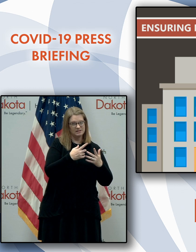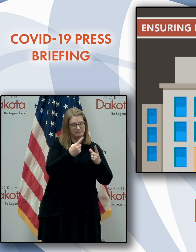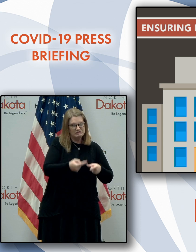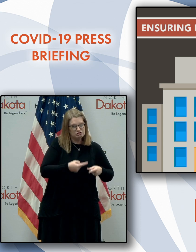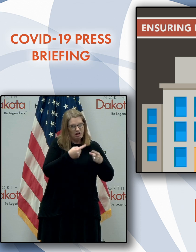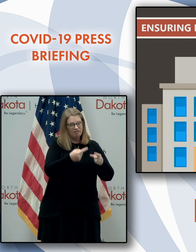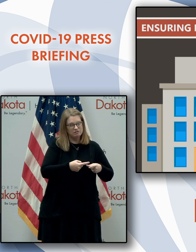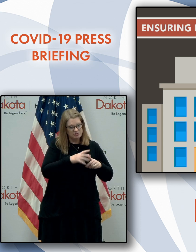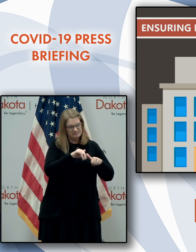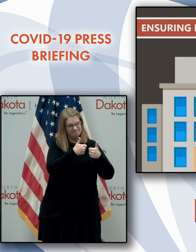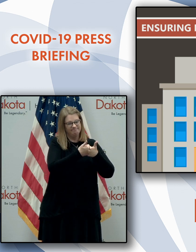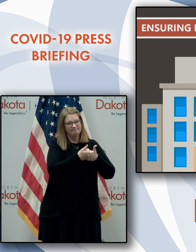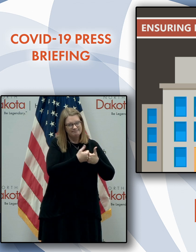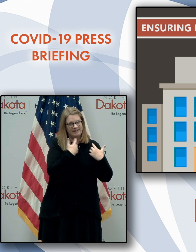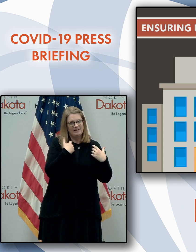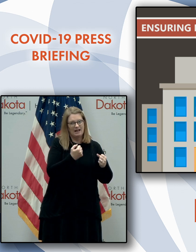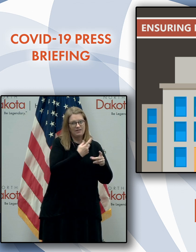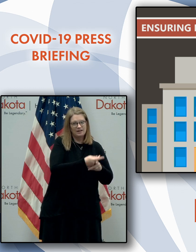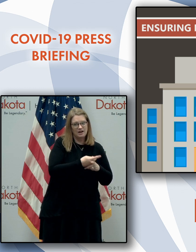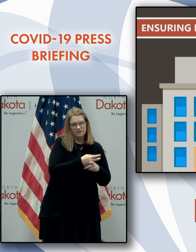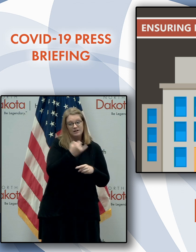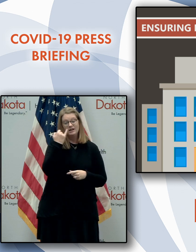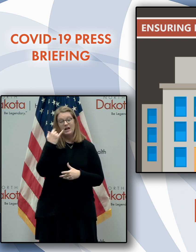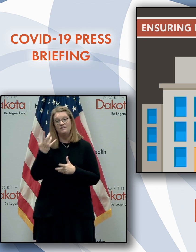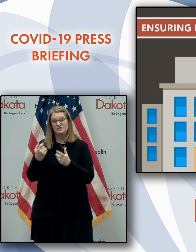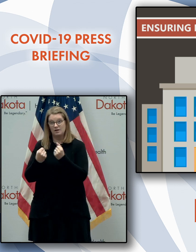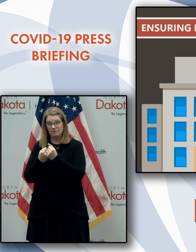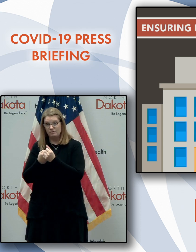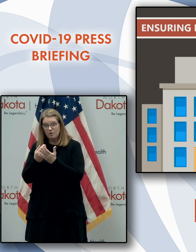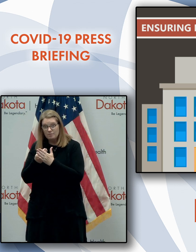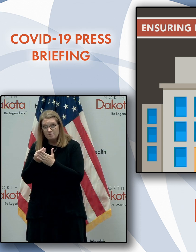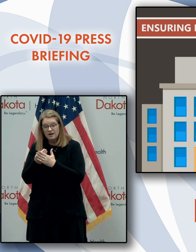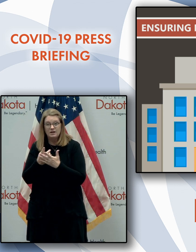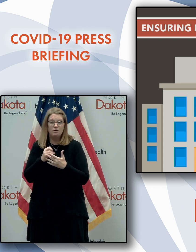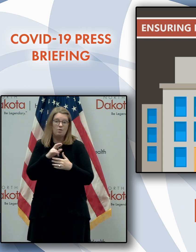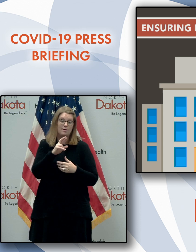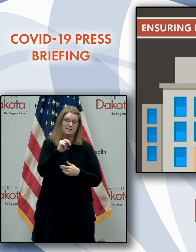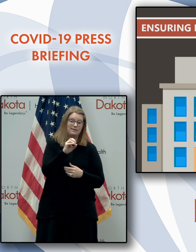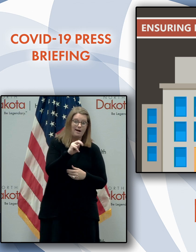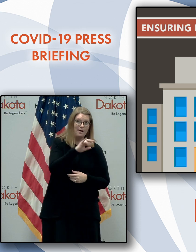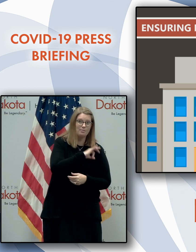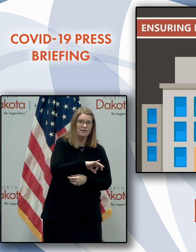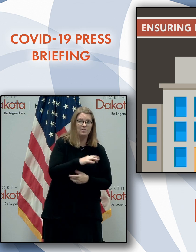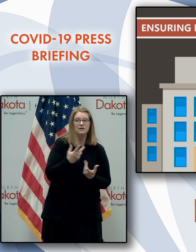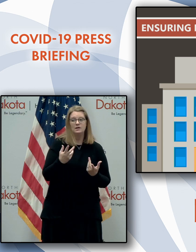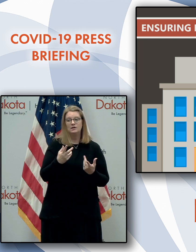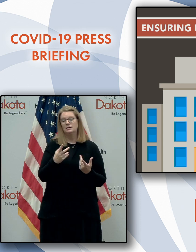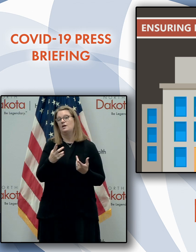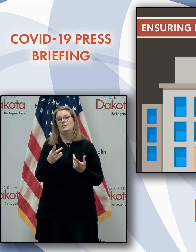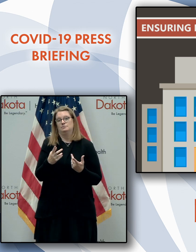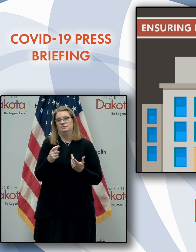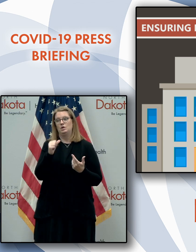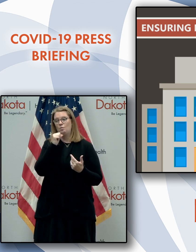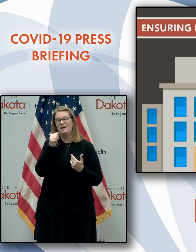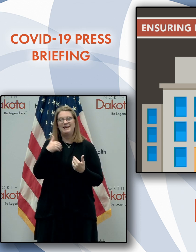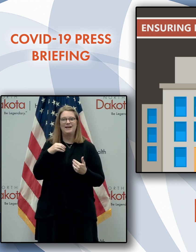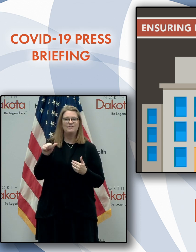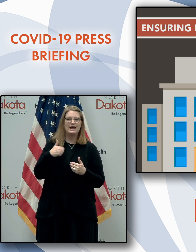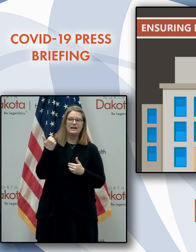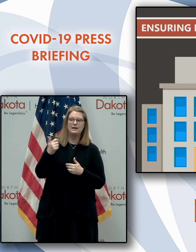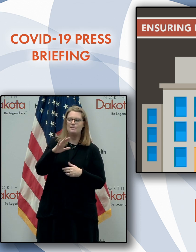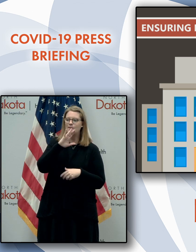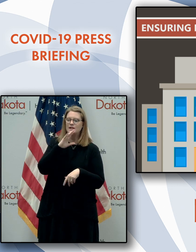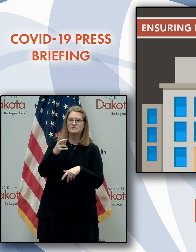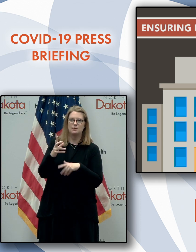No hospital, whether you're a for-profit or nonprofit, would have a bunch of staffed empty beds, because that wouldn't be good for your business